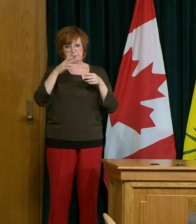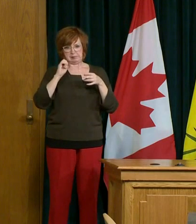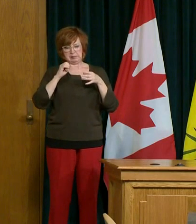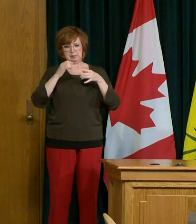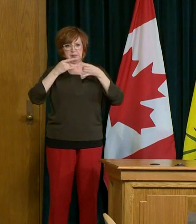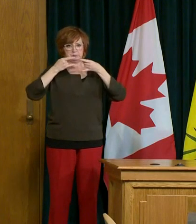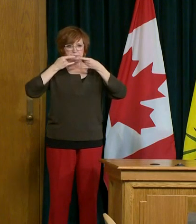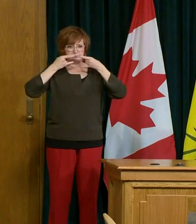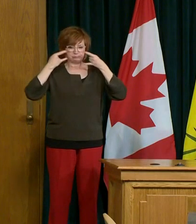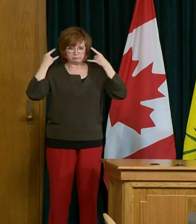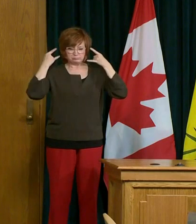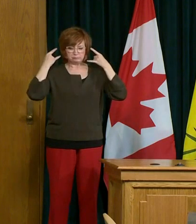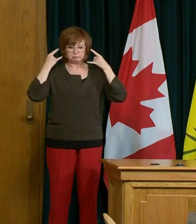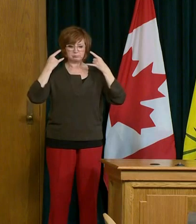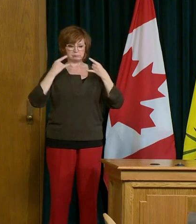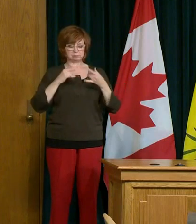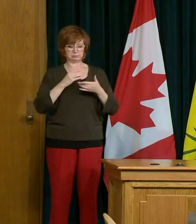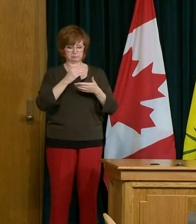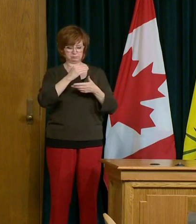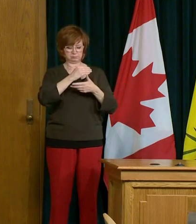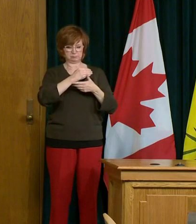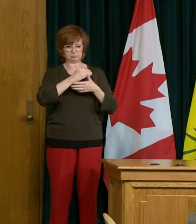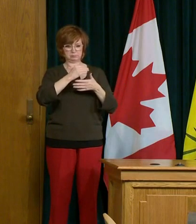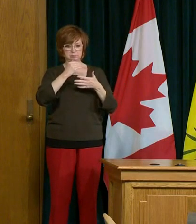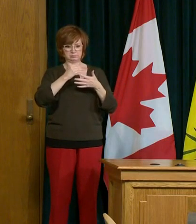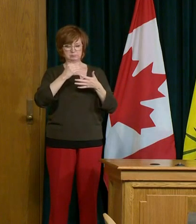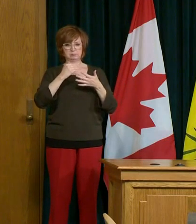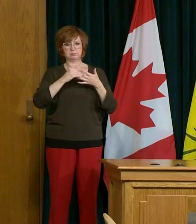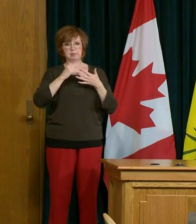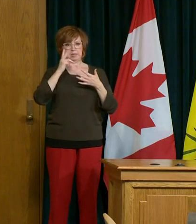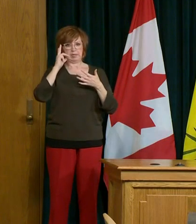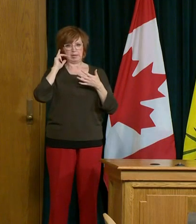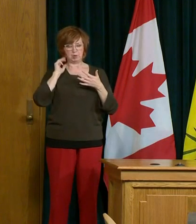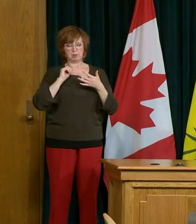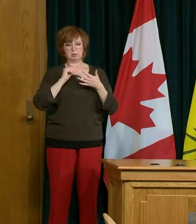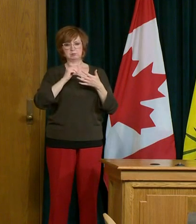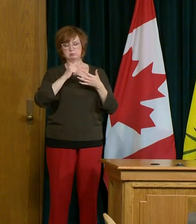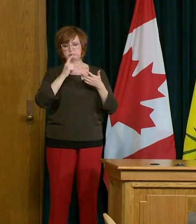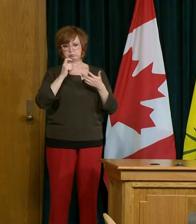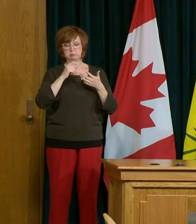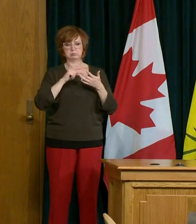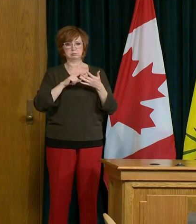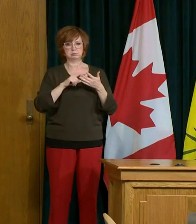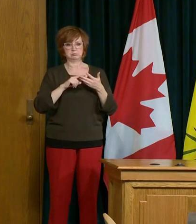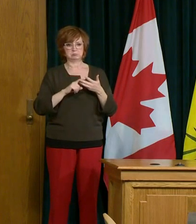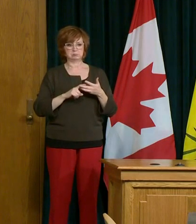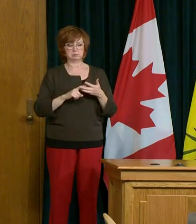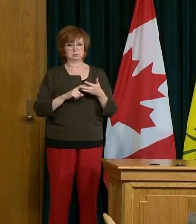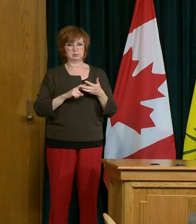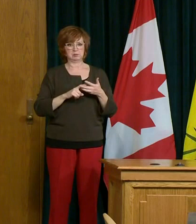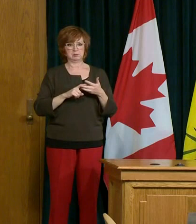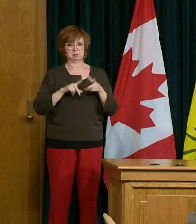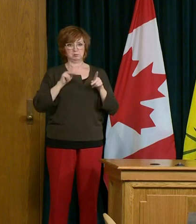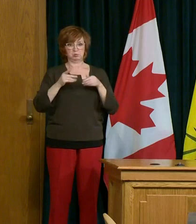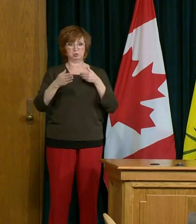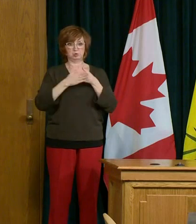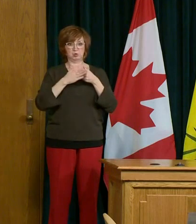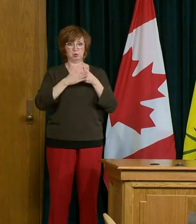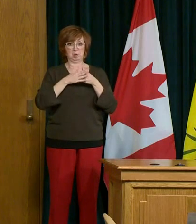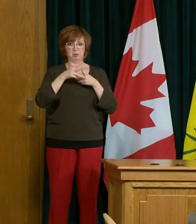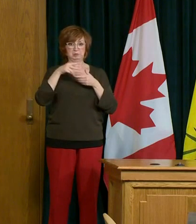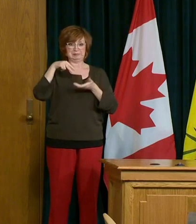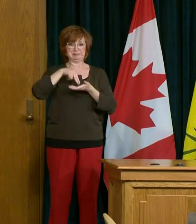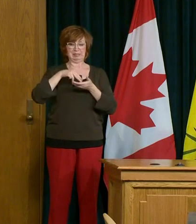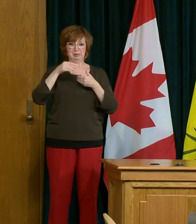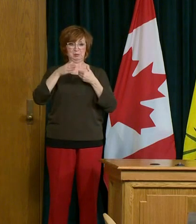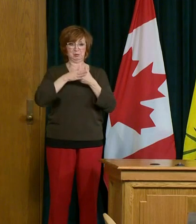that are reopening. In phase 2 there are other personal care services that are reopening, so specific directions for them. But we have to